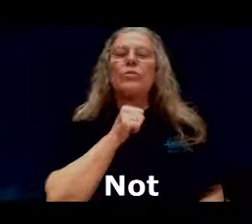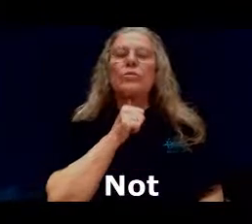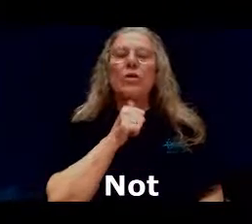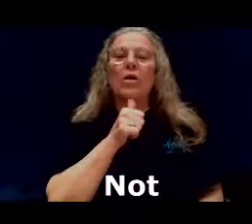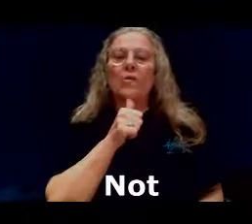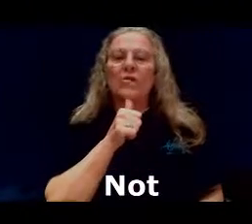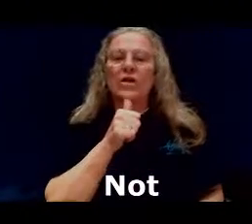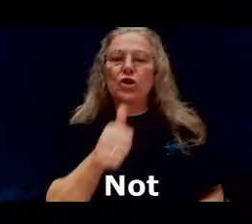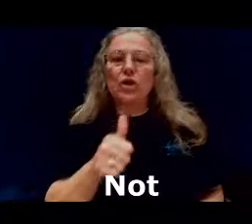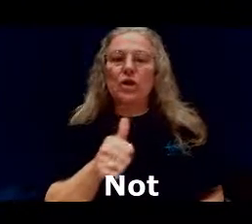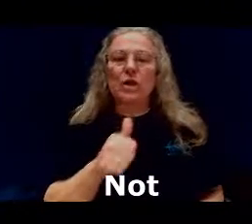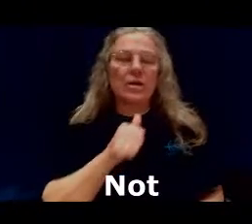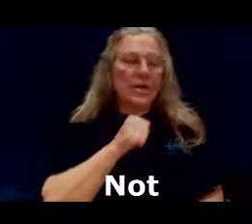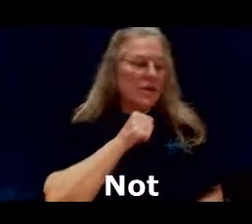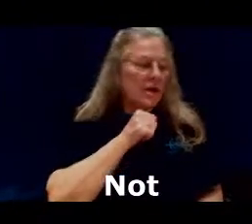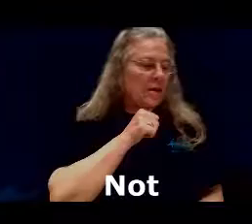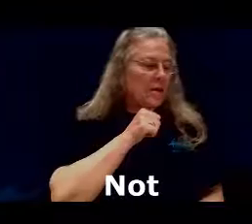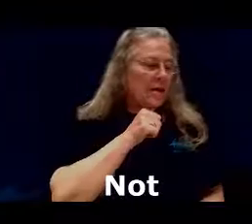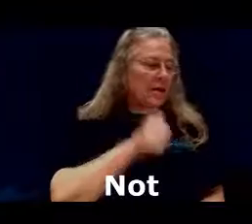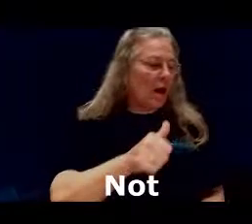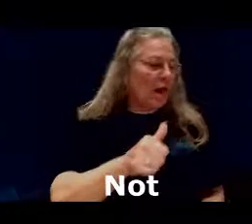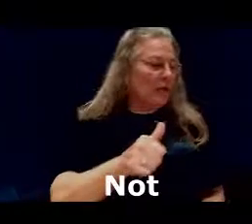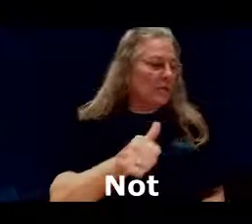pulled off the chin area. Not.